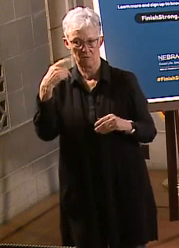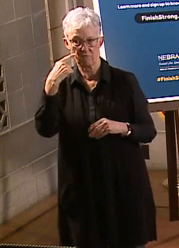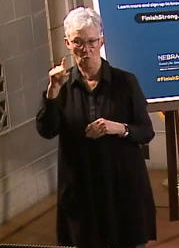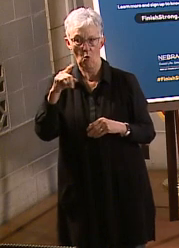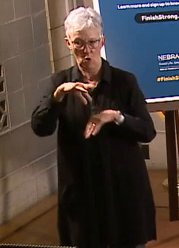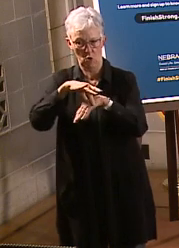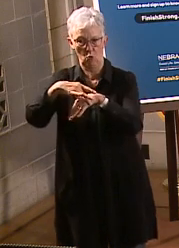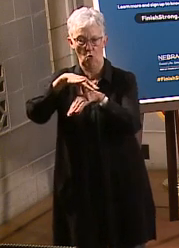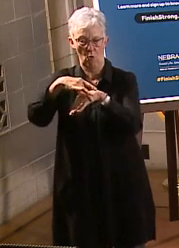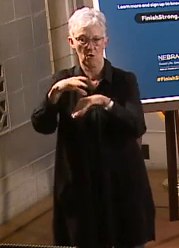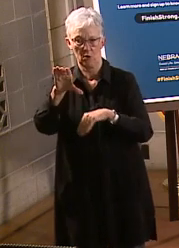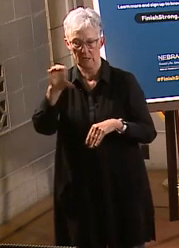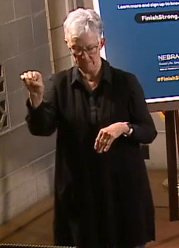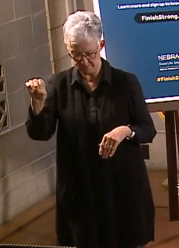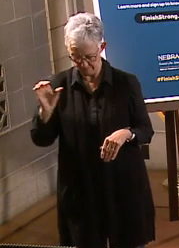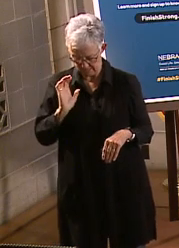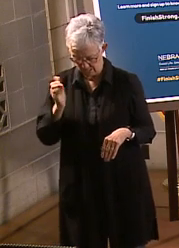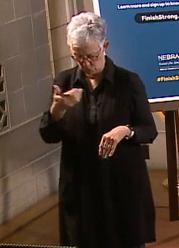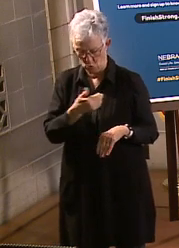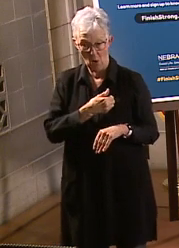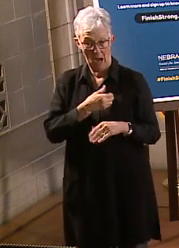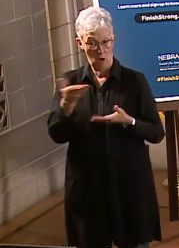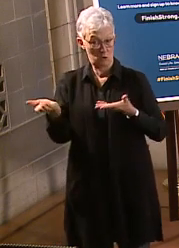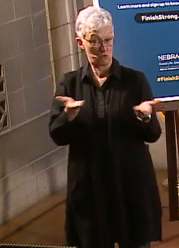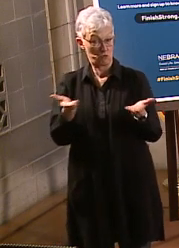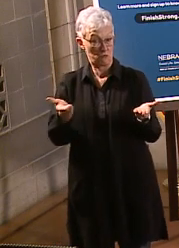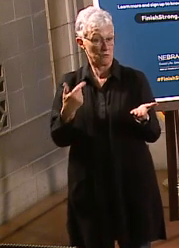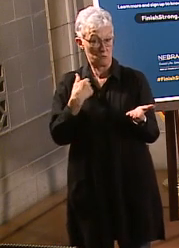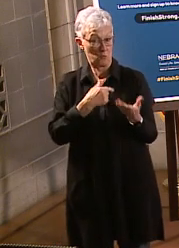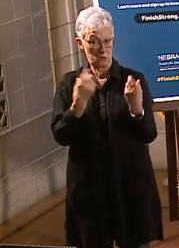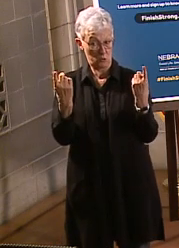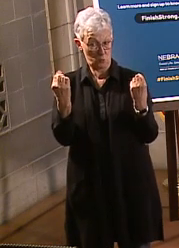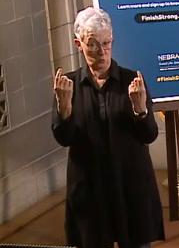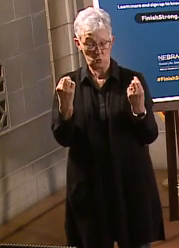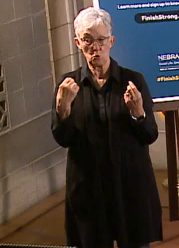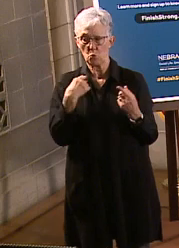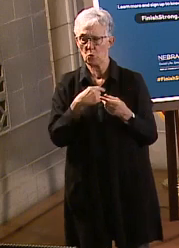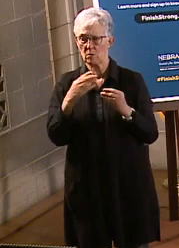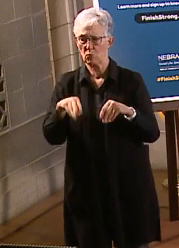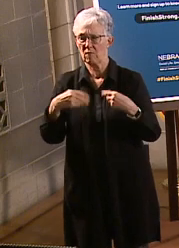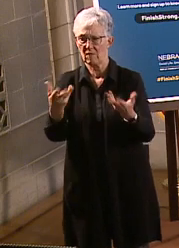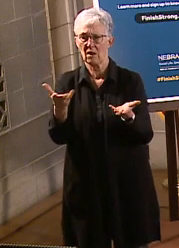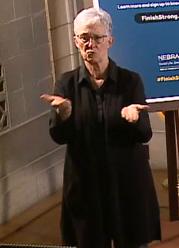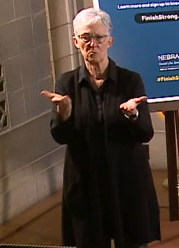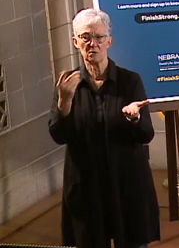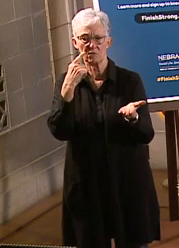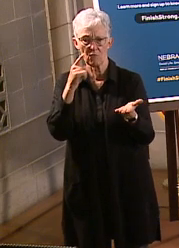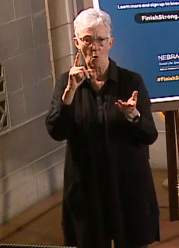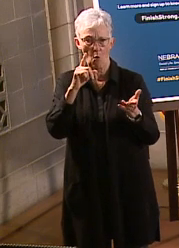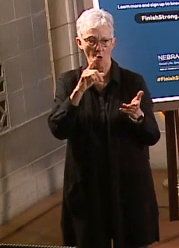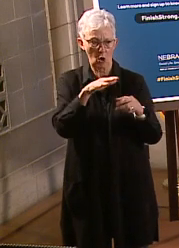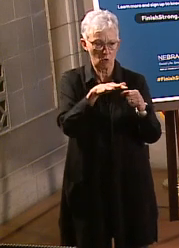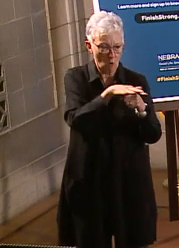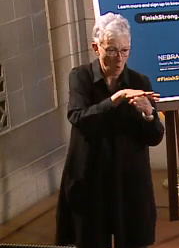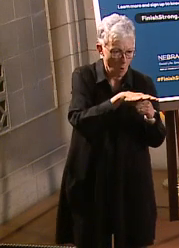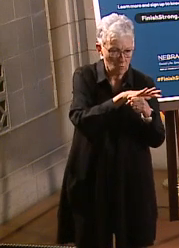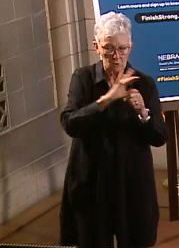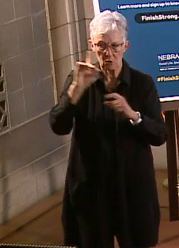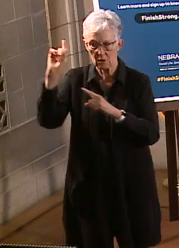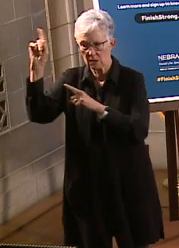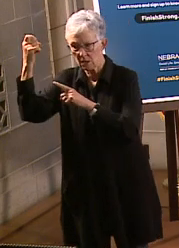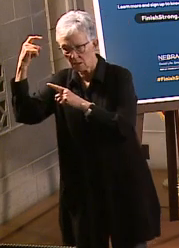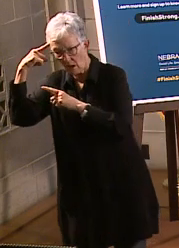End Teleservices is a contact center providing services to both commercial and government entities, and we have grown to be the